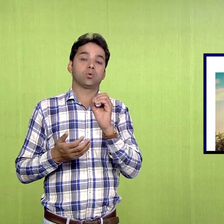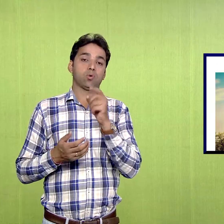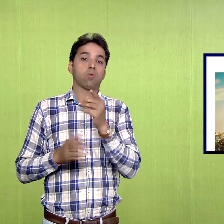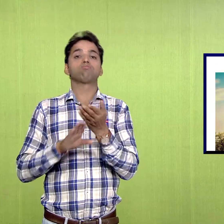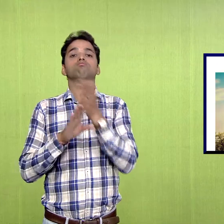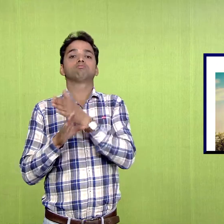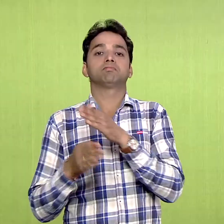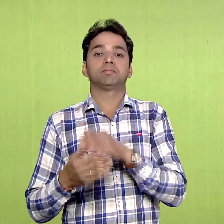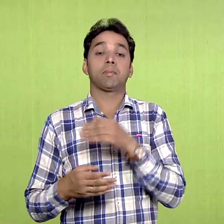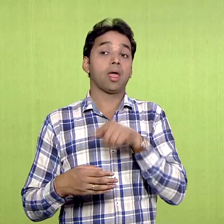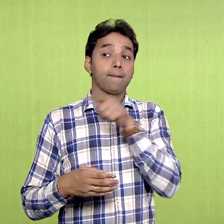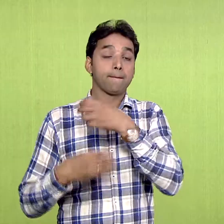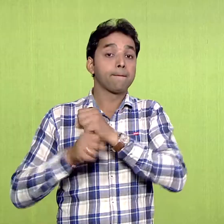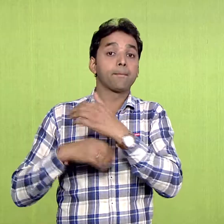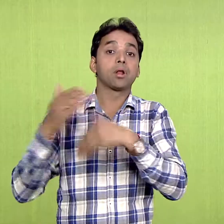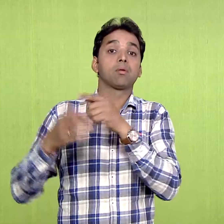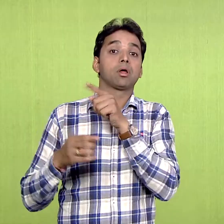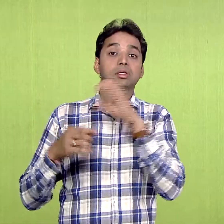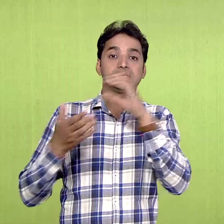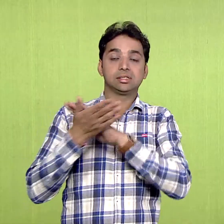was built by Chandela